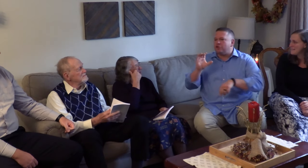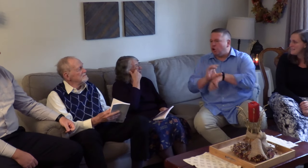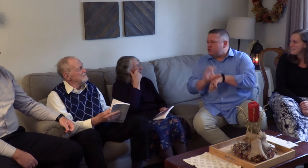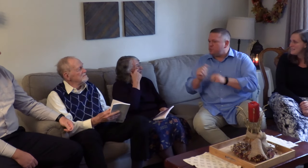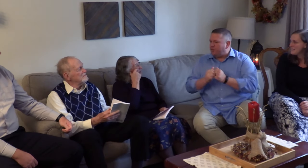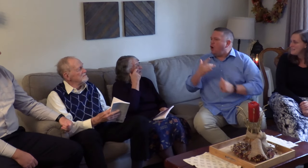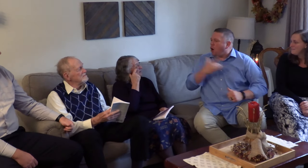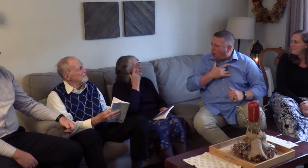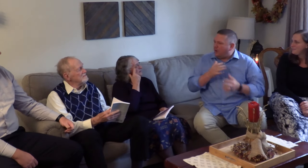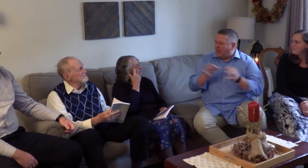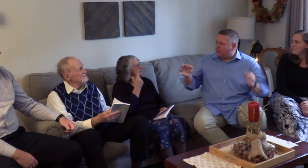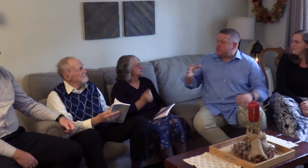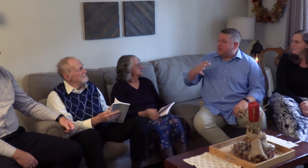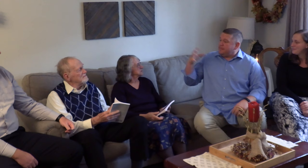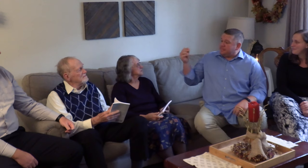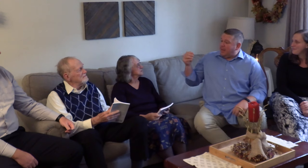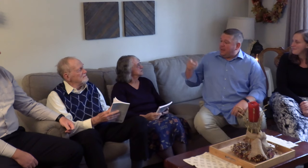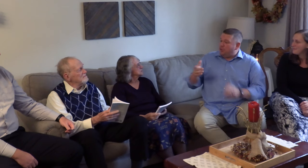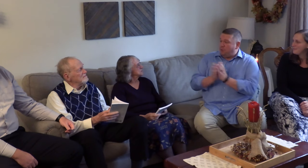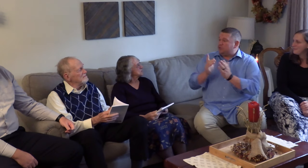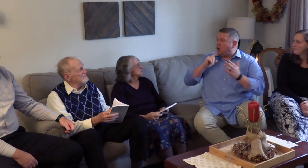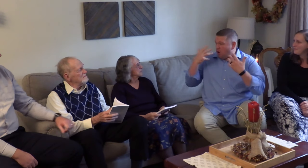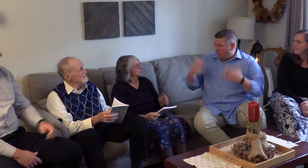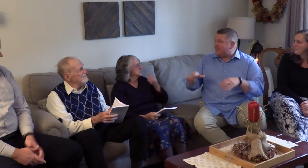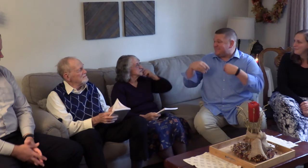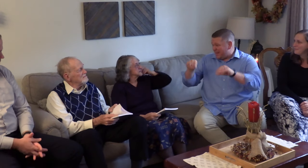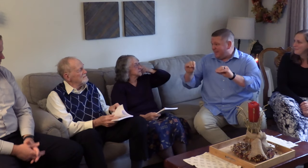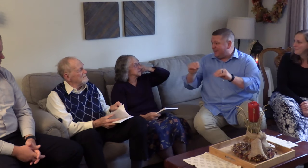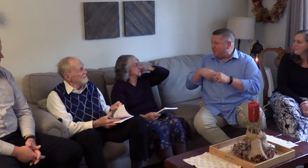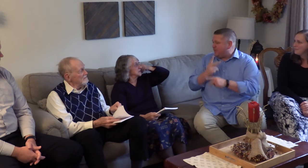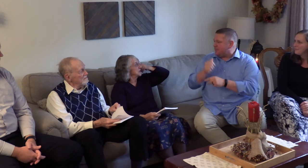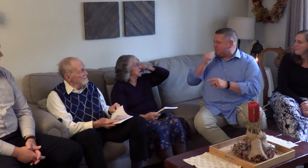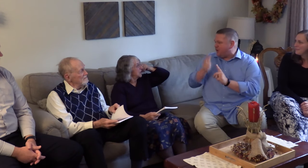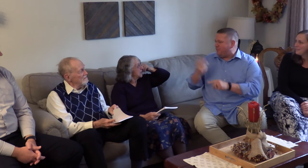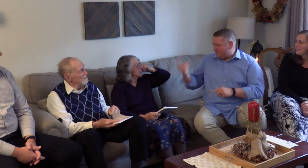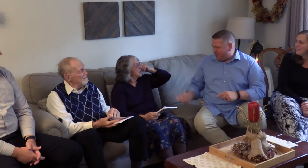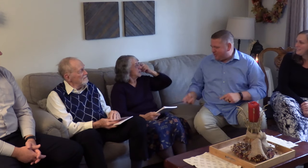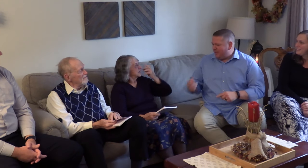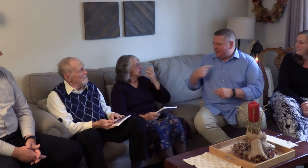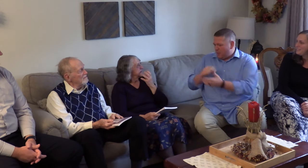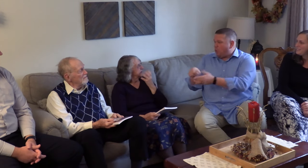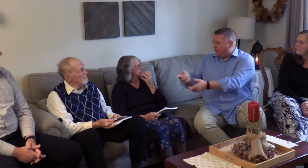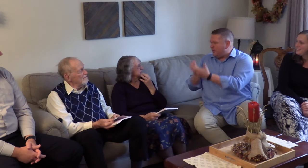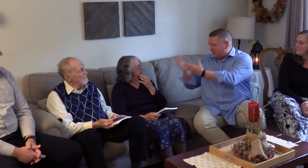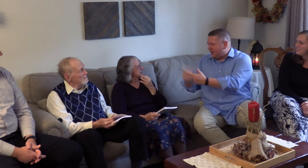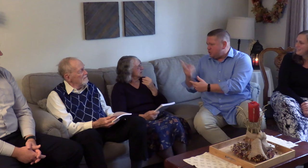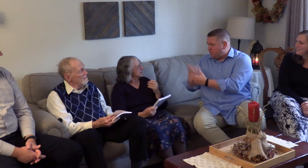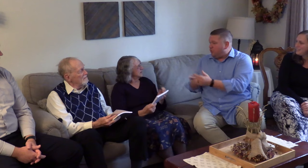our churches with heart language and the books are already selling but we've kept it secret from you both i wrote in their dedication you both